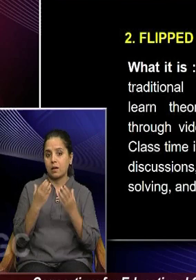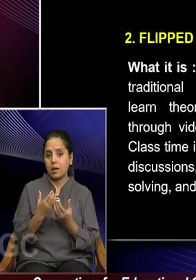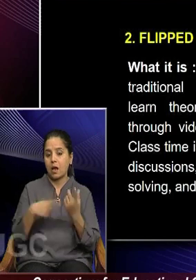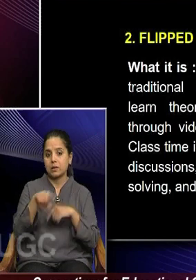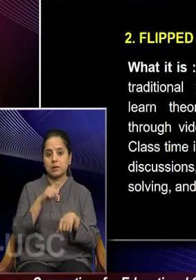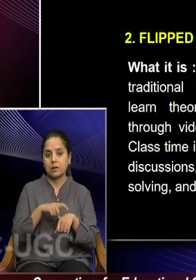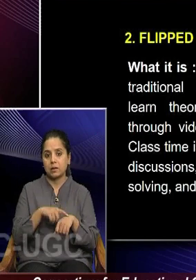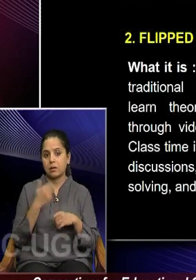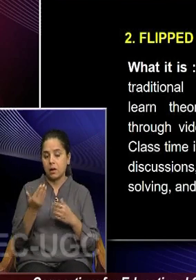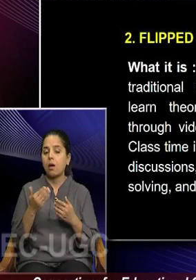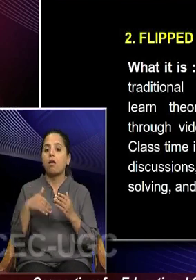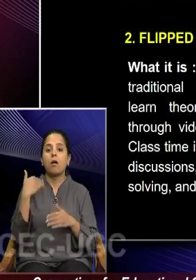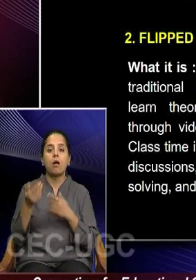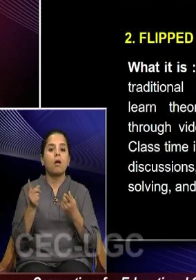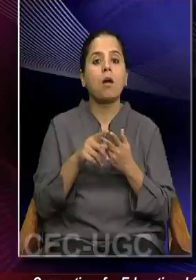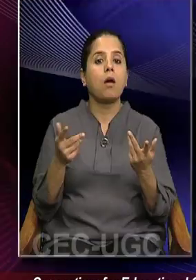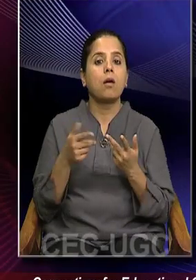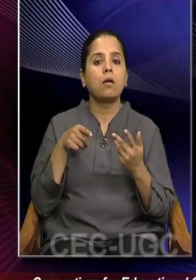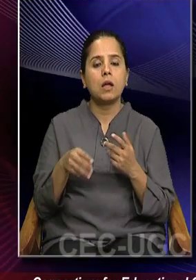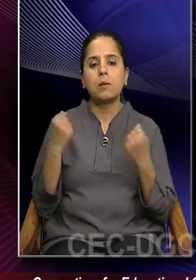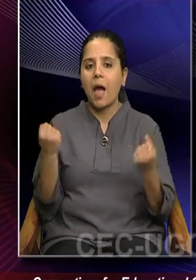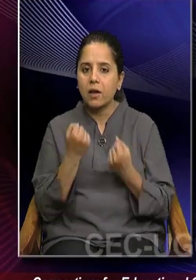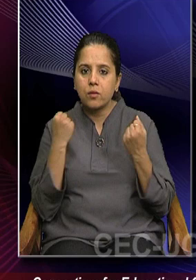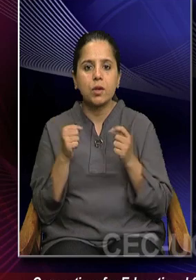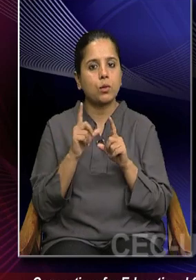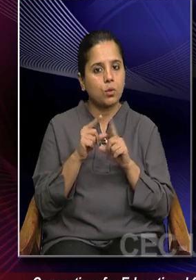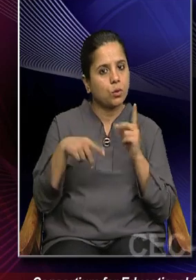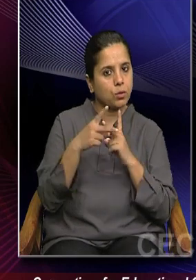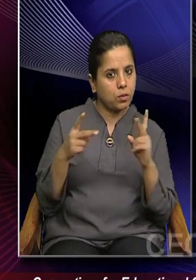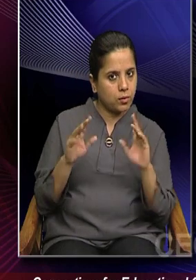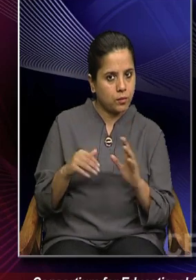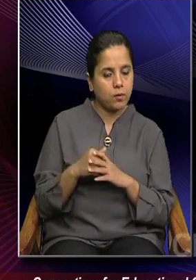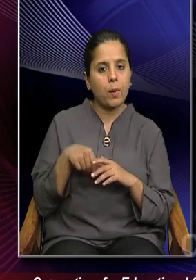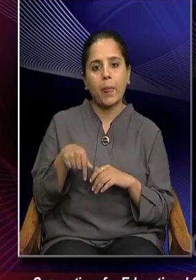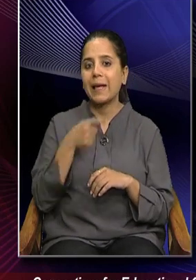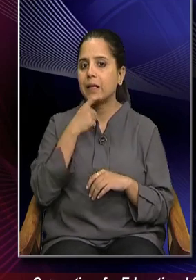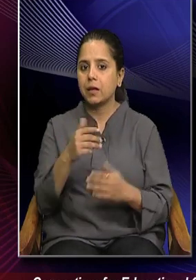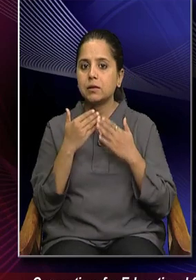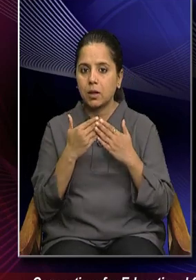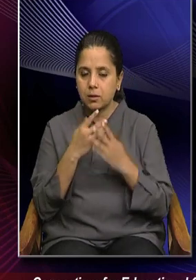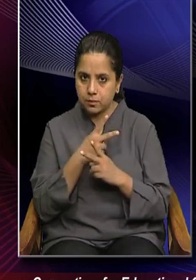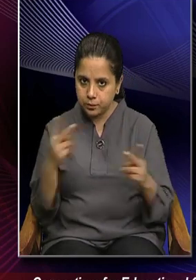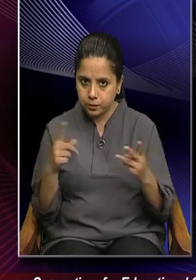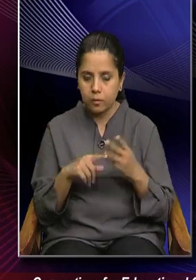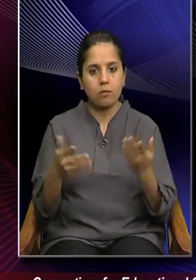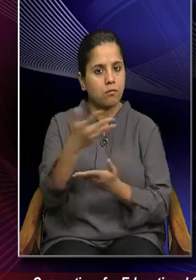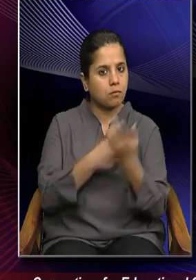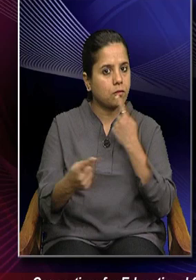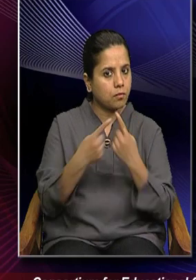time is then used for the activities like case studies,